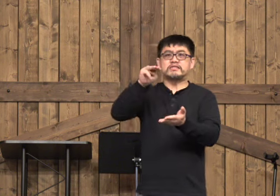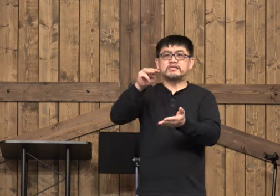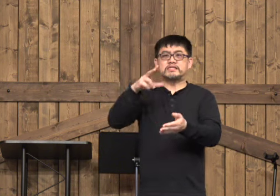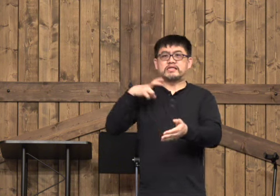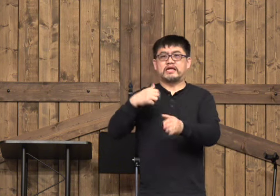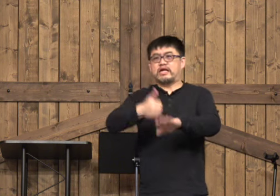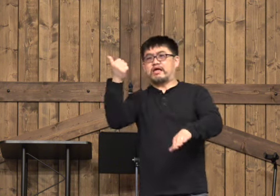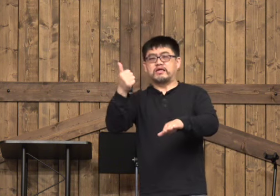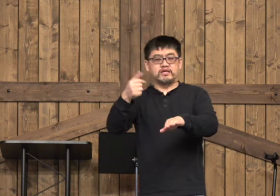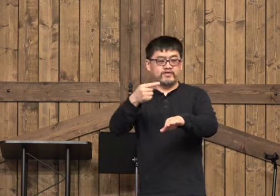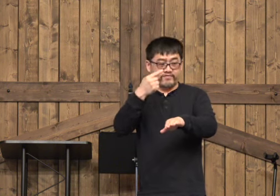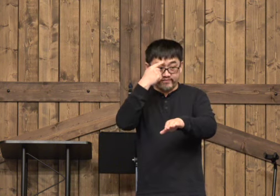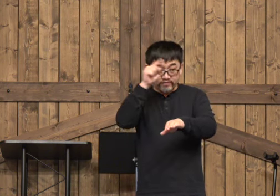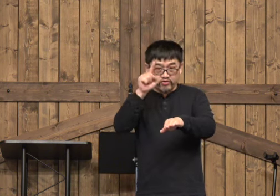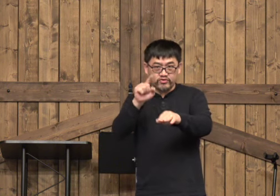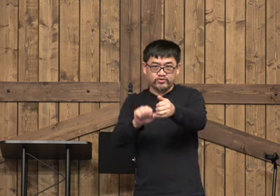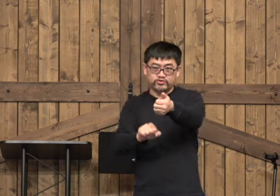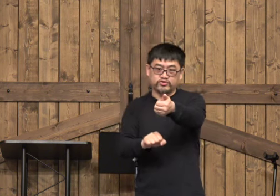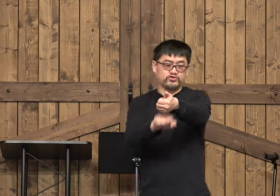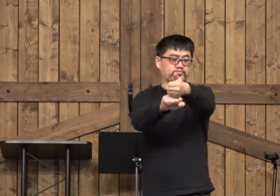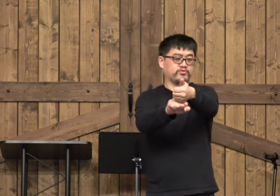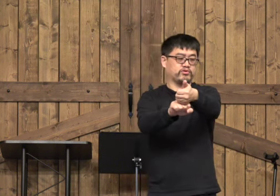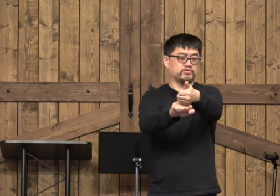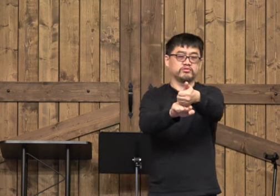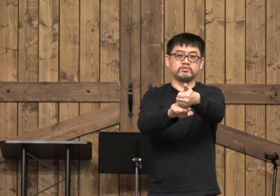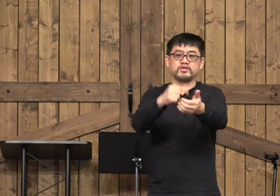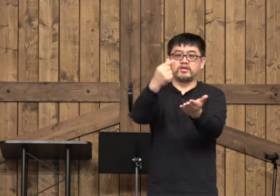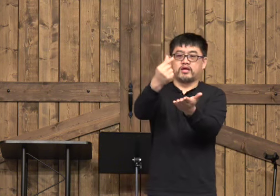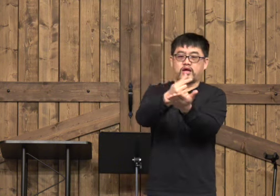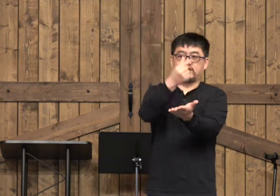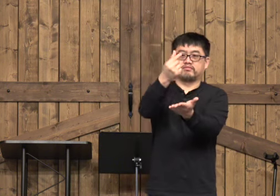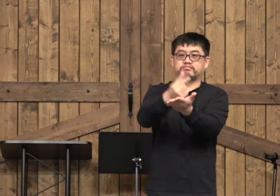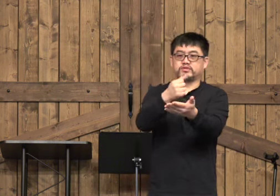To help people. To cast out demons. To heal them. And also to do miracles.